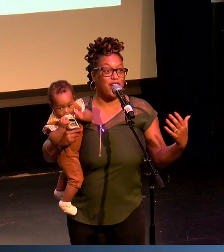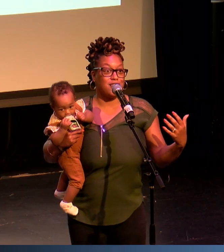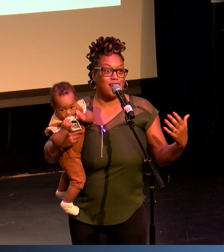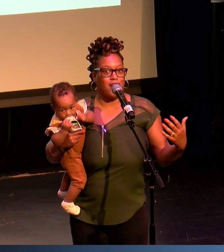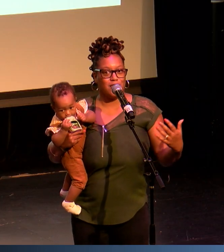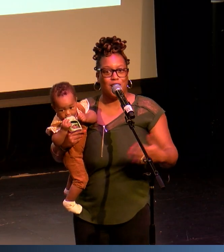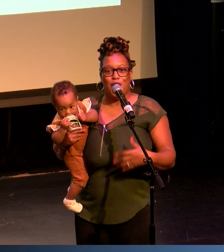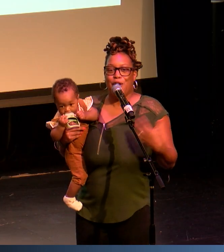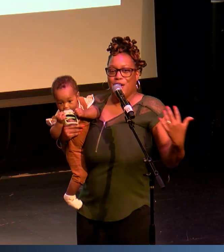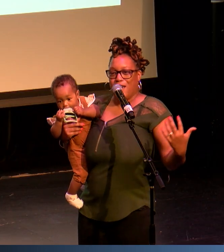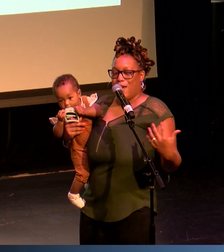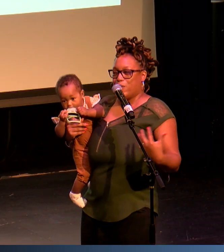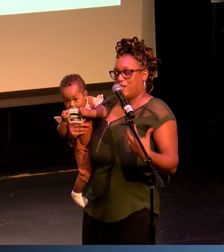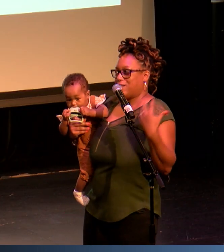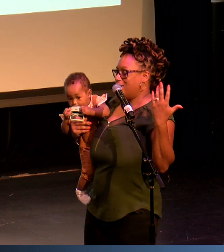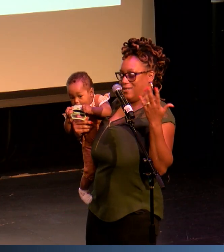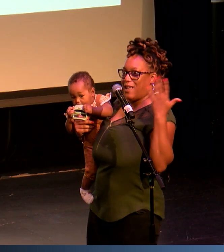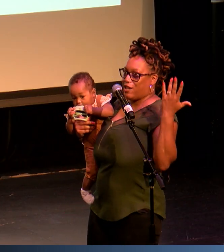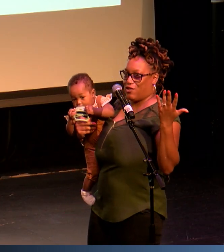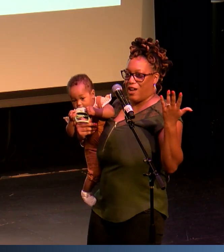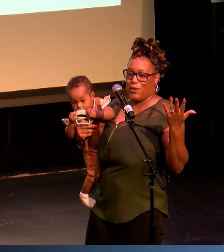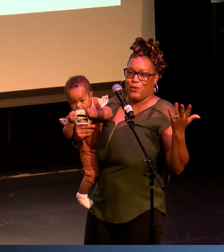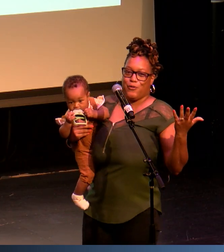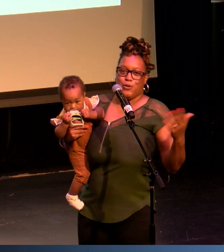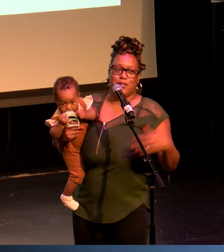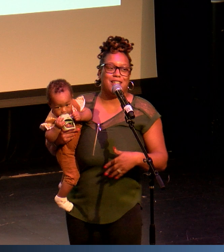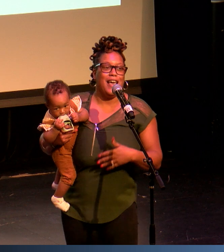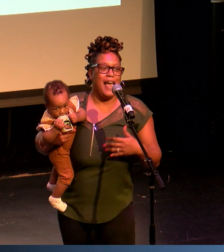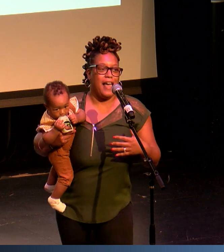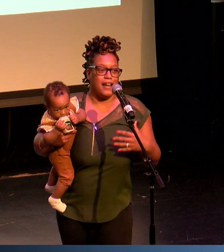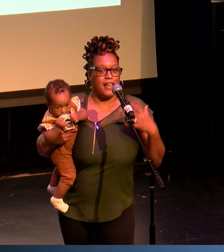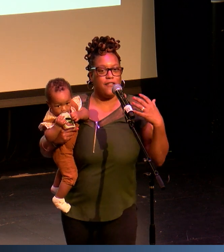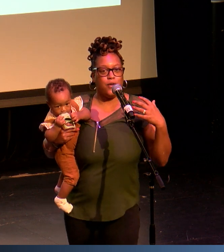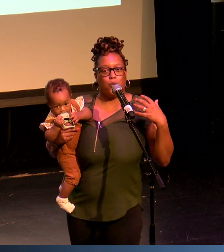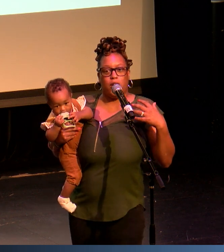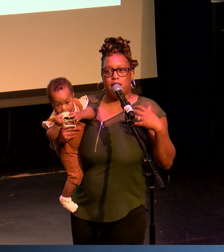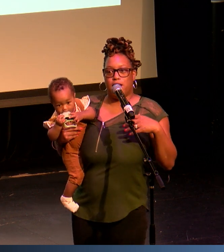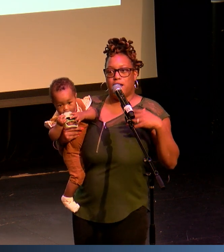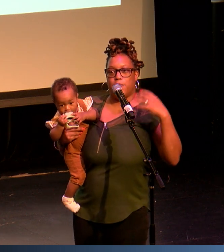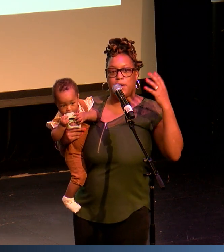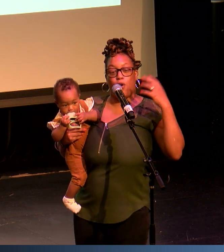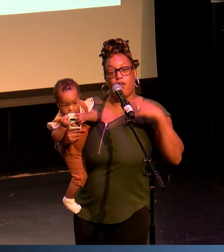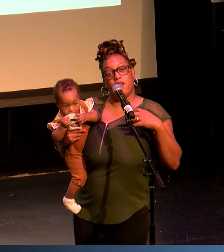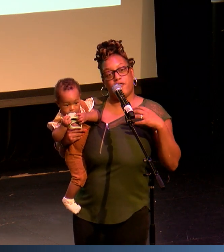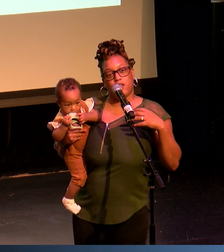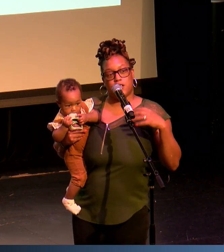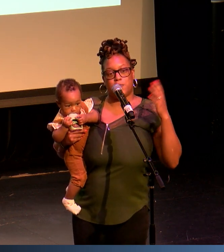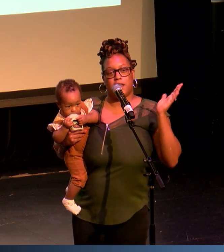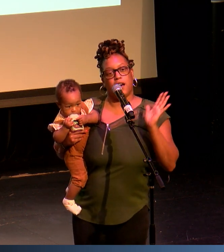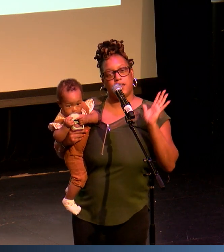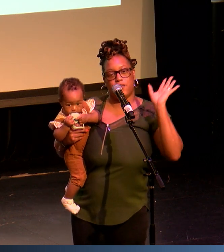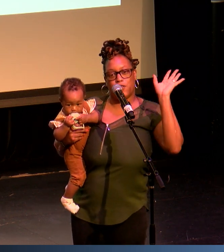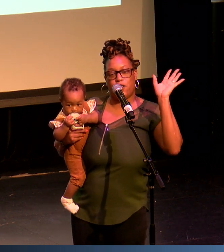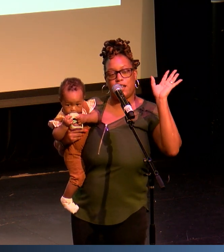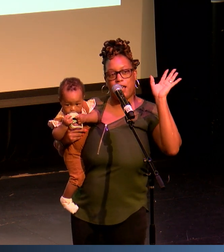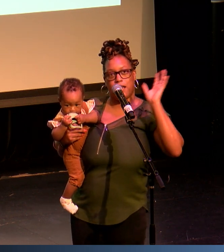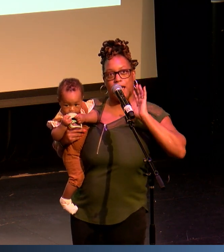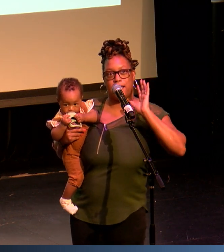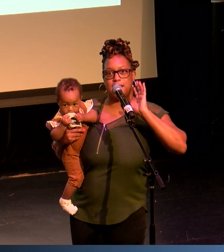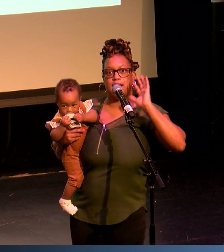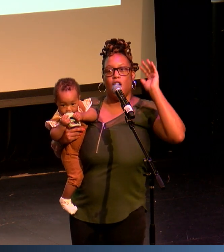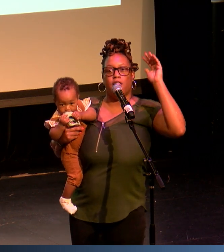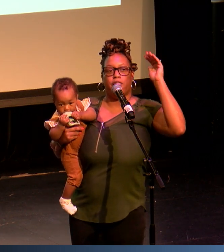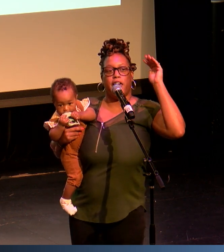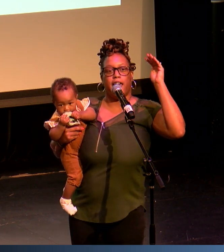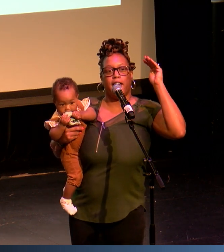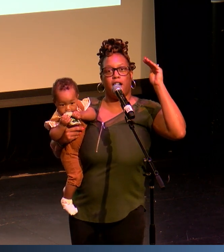of $5,000, which is astronomical, of course. And even when people are on vouchers, because of the rent